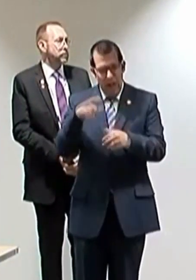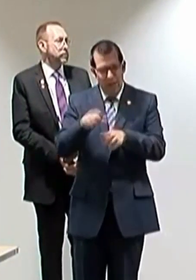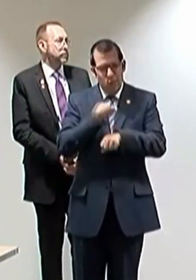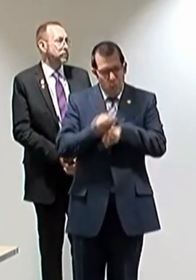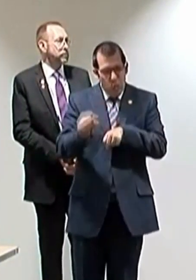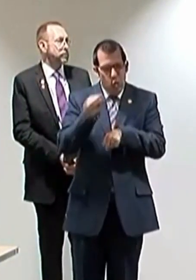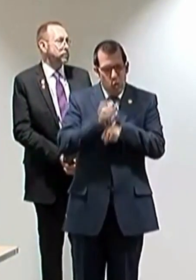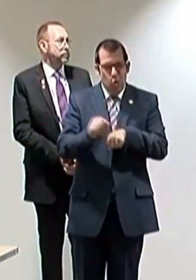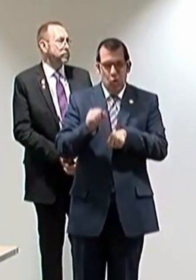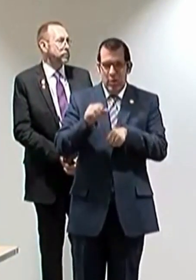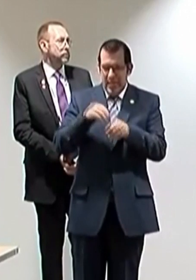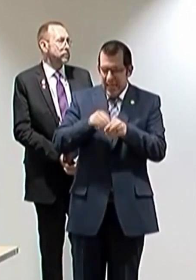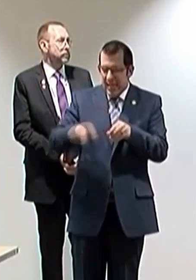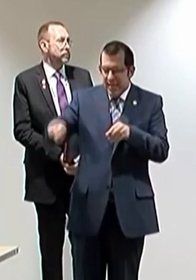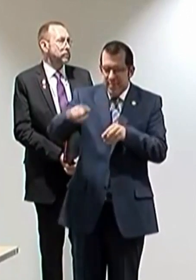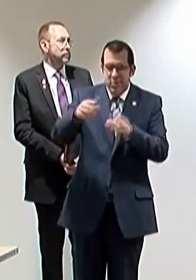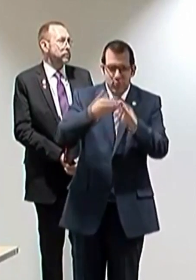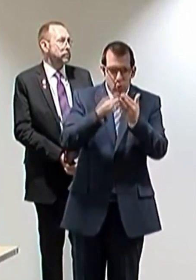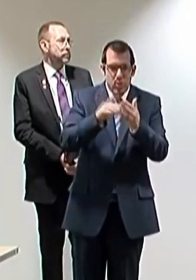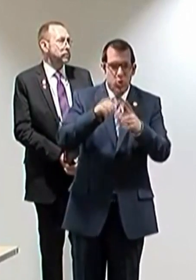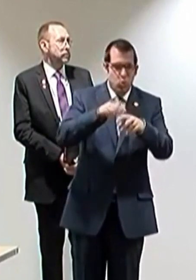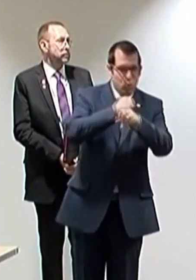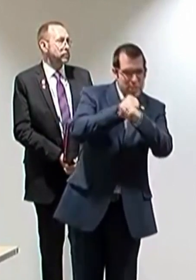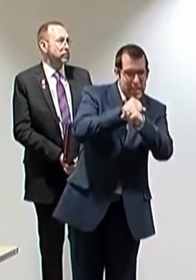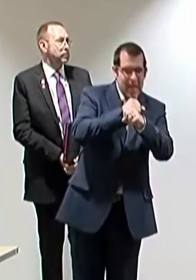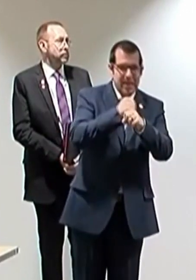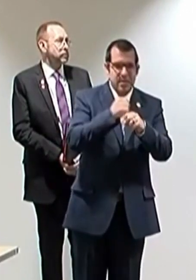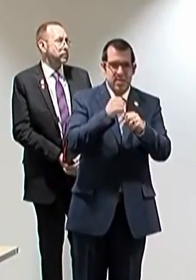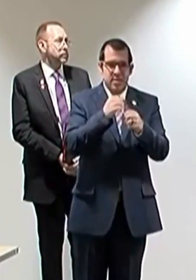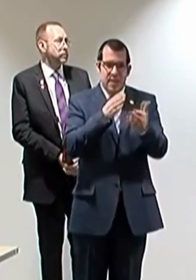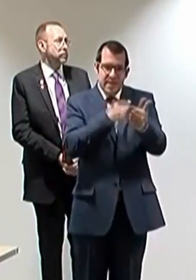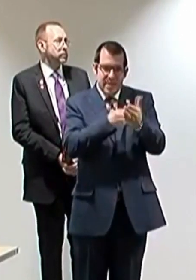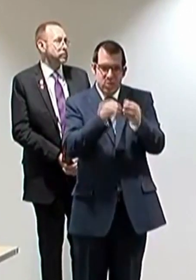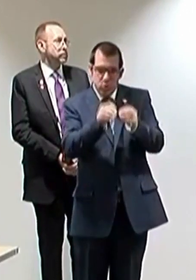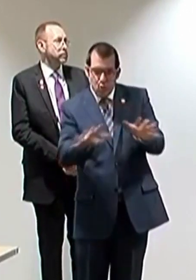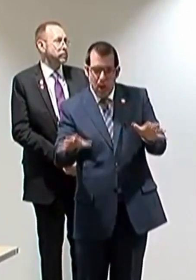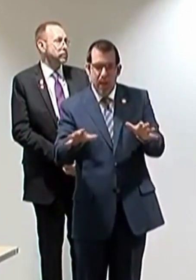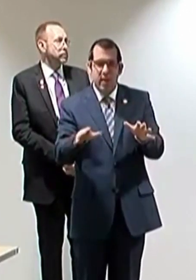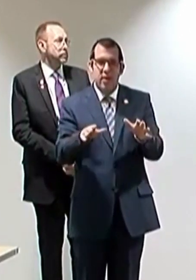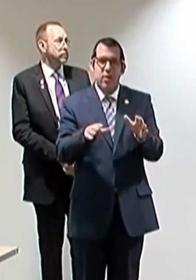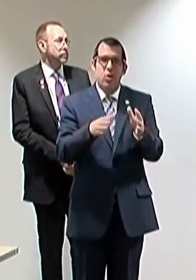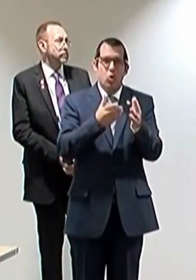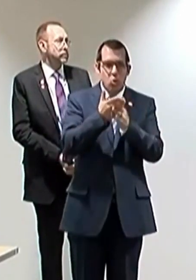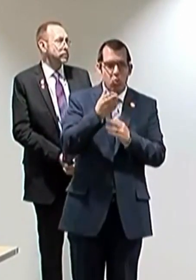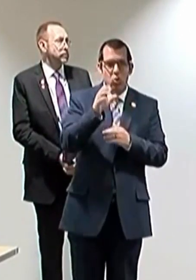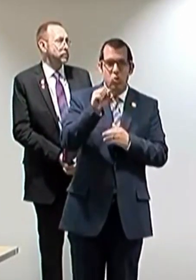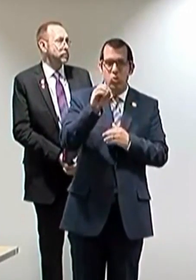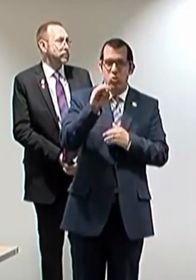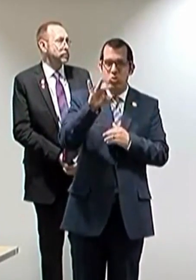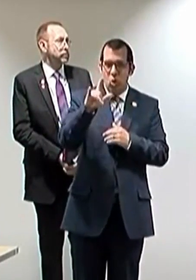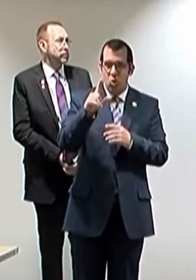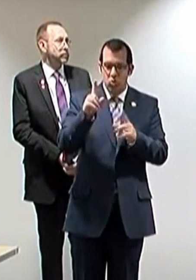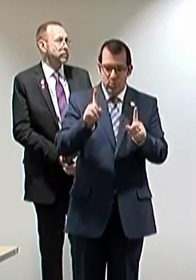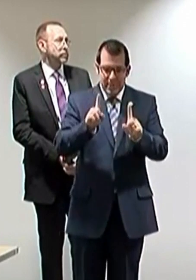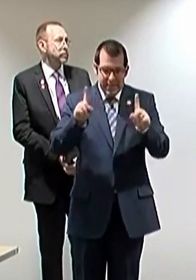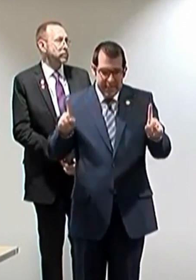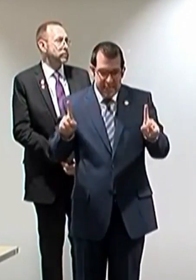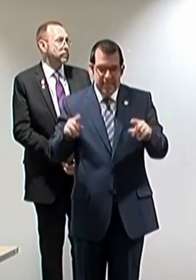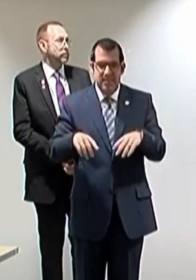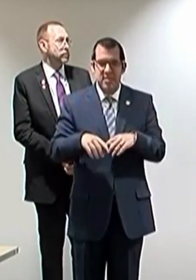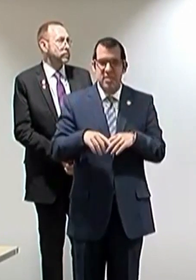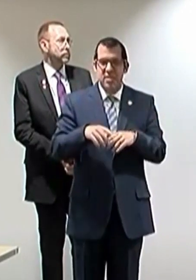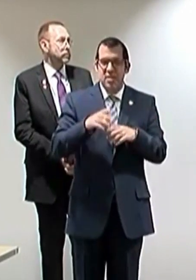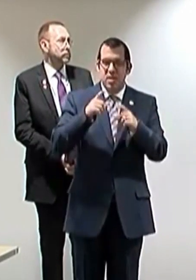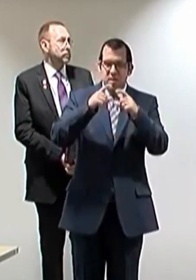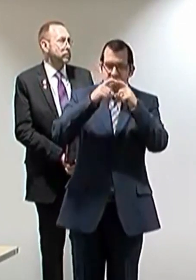in our community about protecting against the spread of the virus, which is through the social distancing, the facial